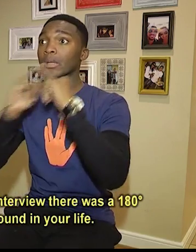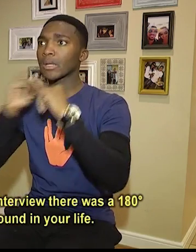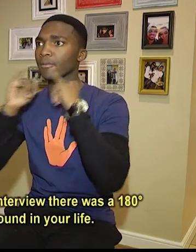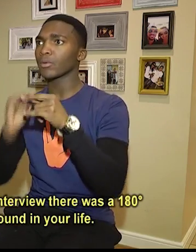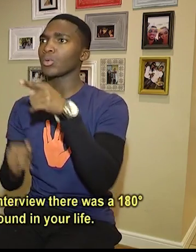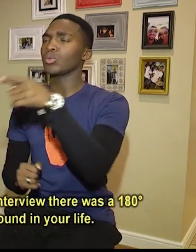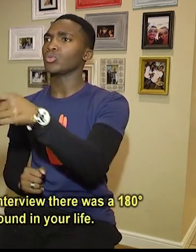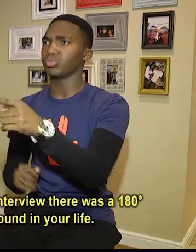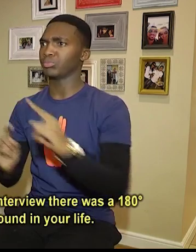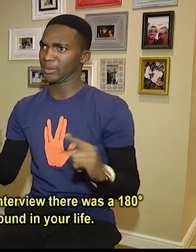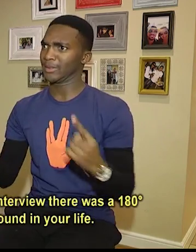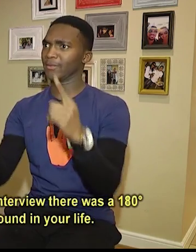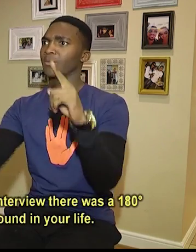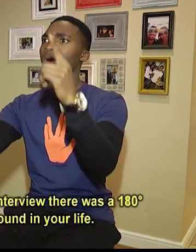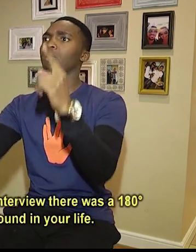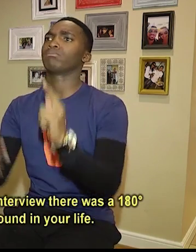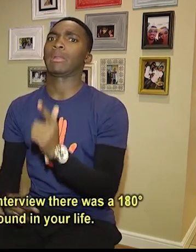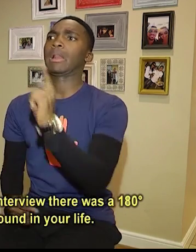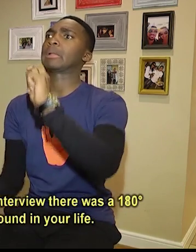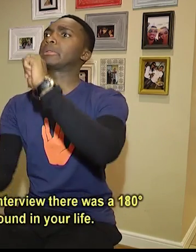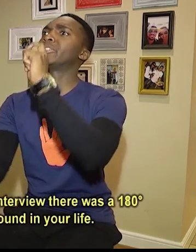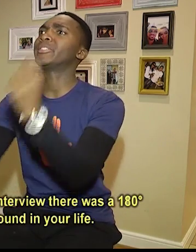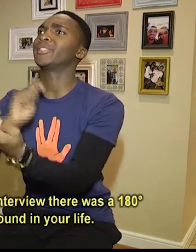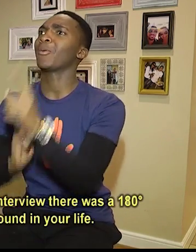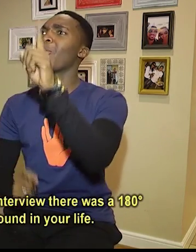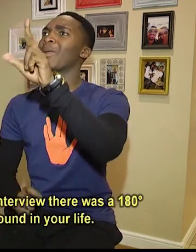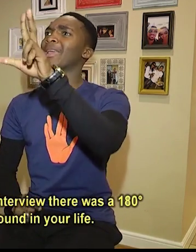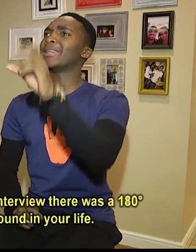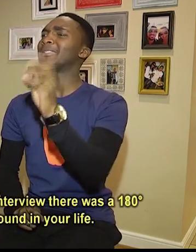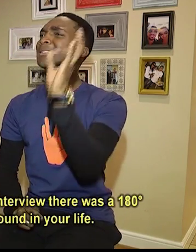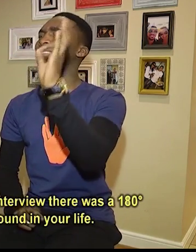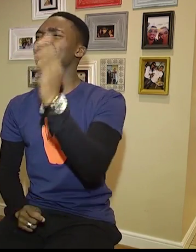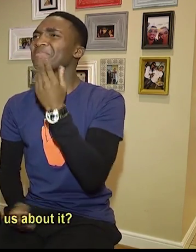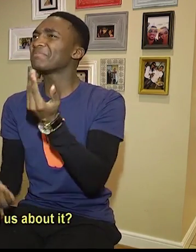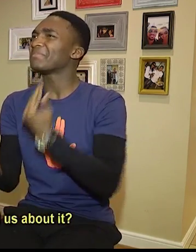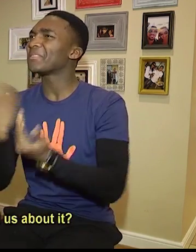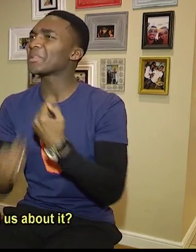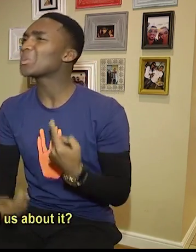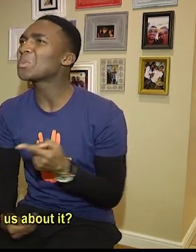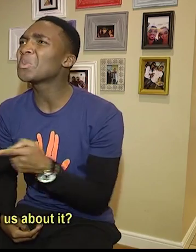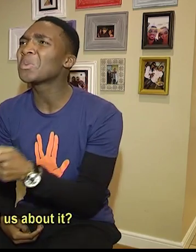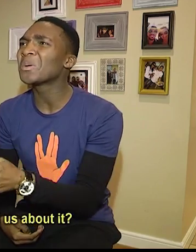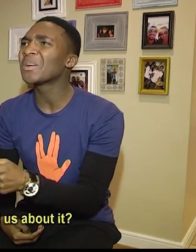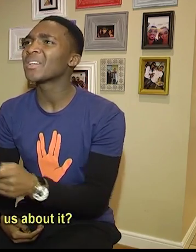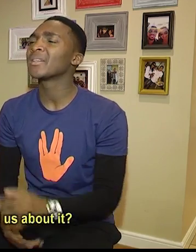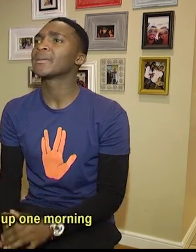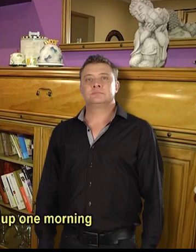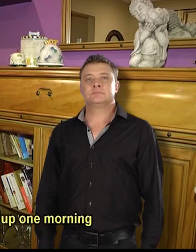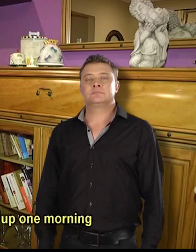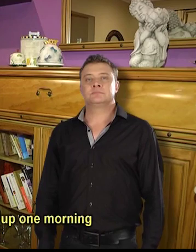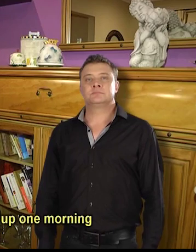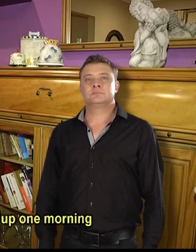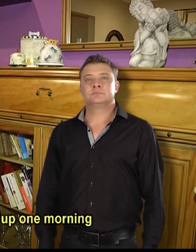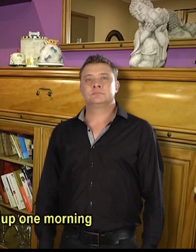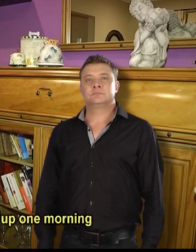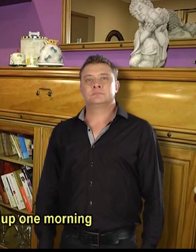Since our last interview, there was a 180-degree turnaround in your life. Tell us about it.